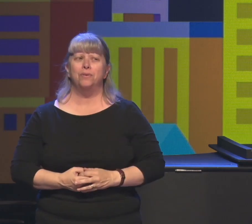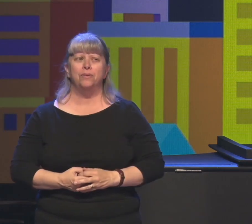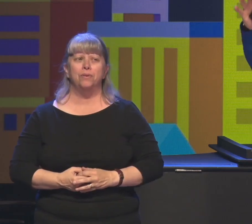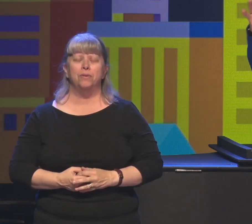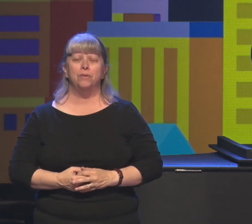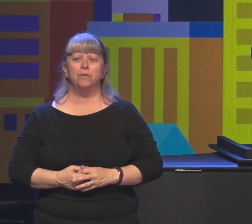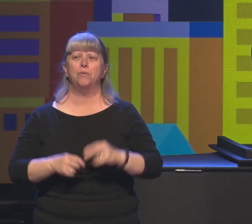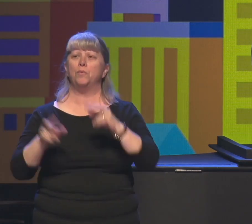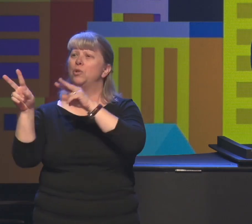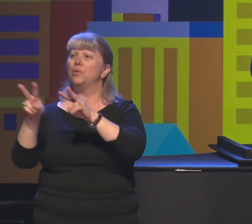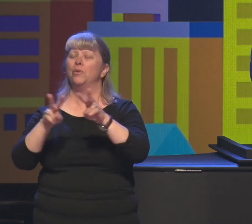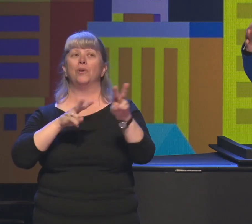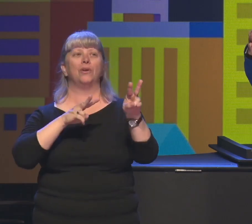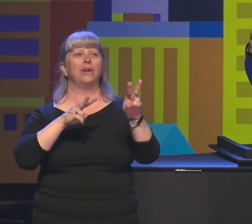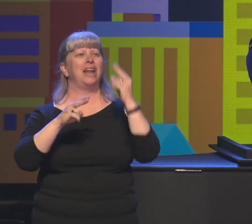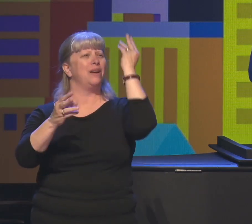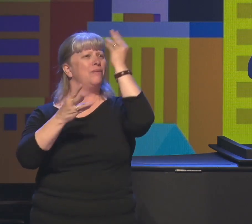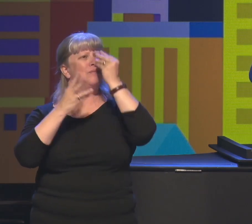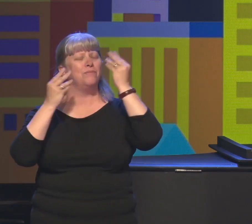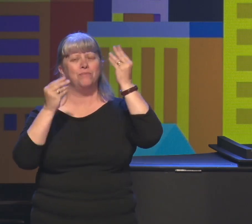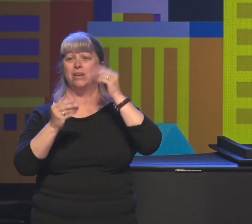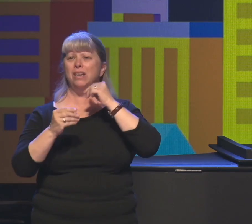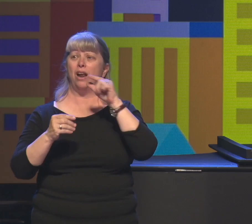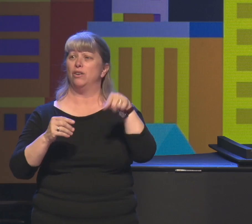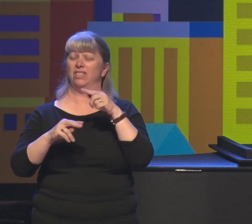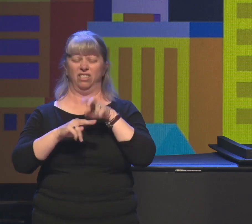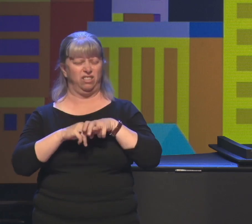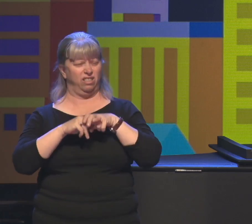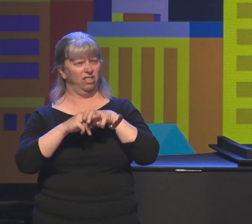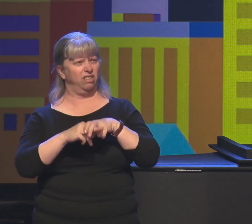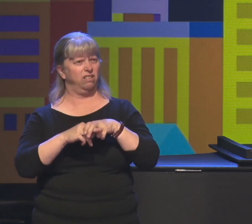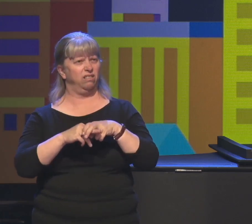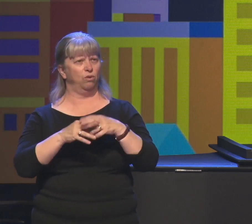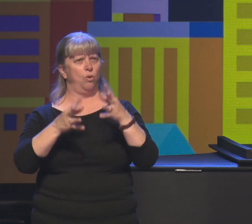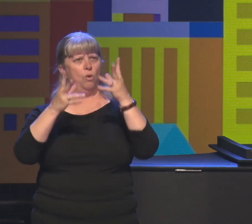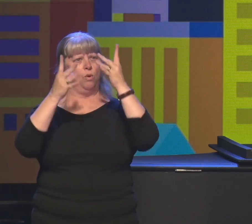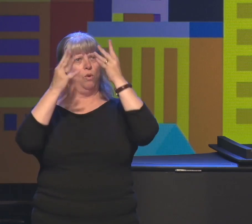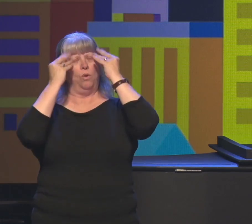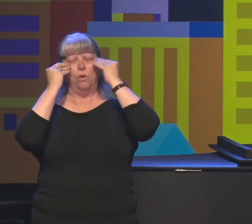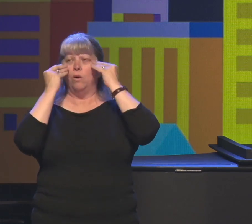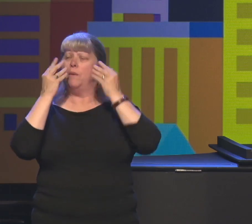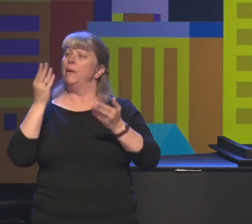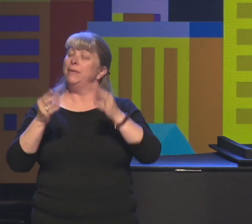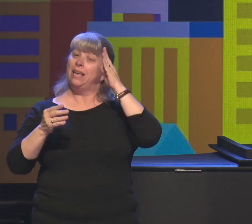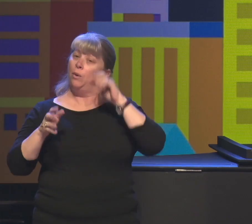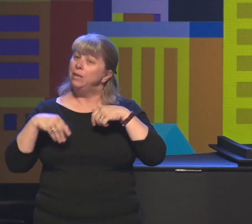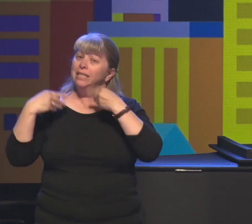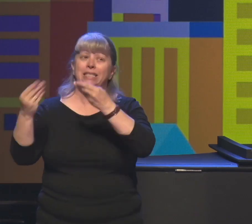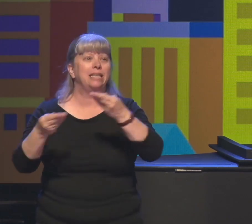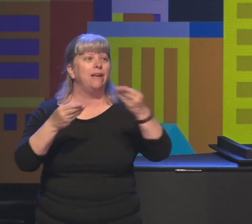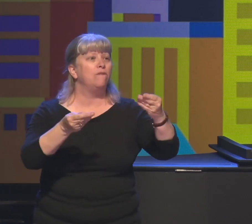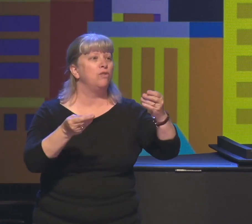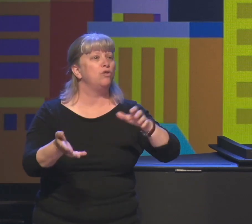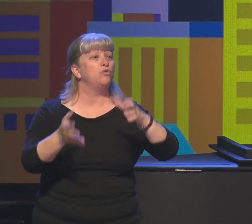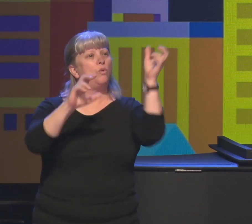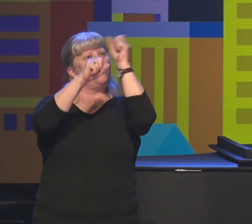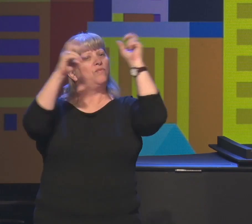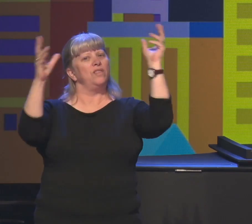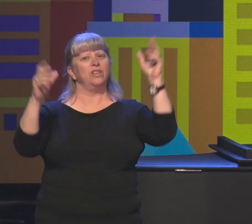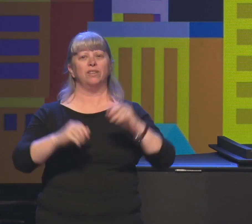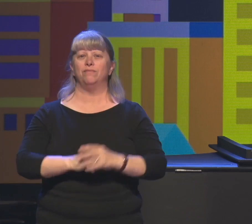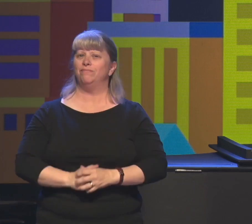look at it and ponder it and let it just sit and let that reality soak. And maybe God wants to give you a disruptive vision.